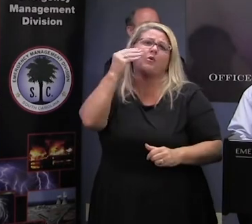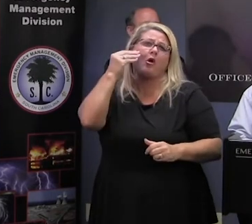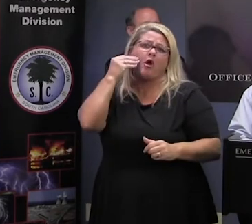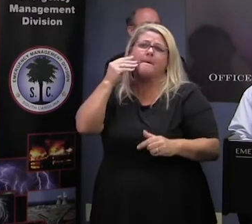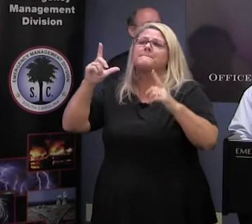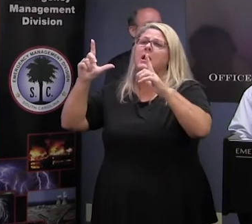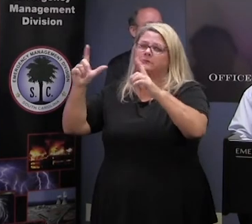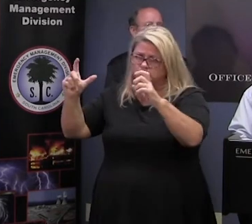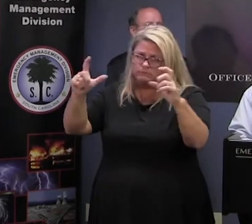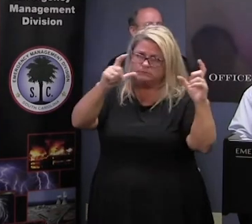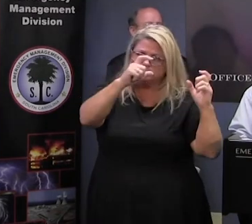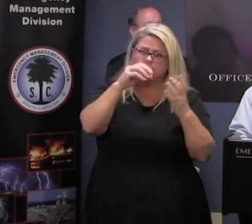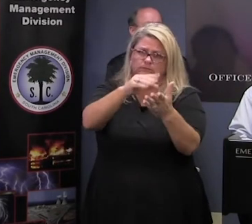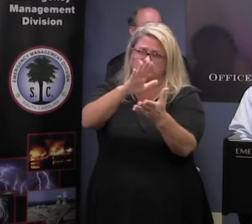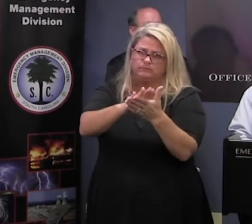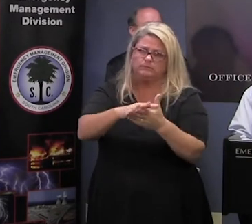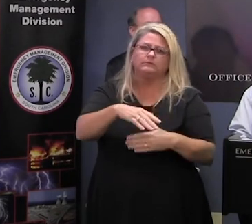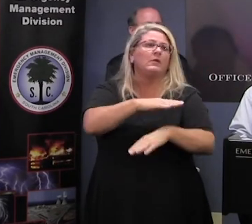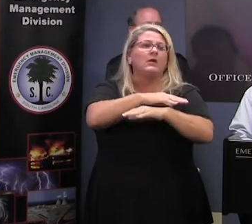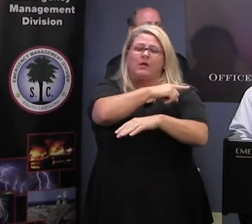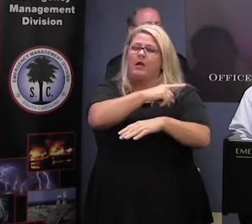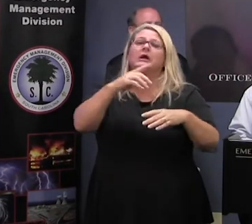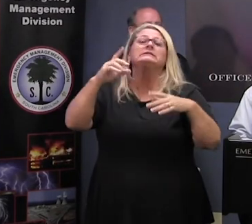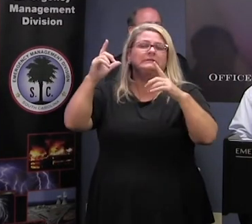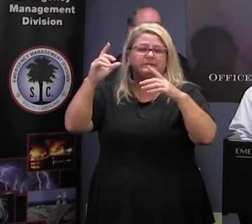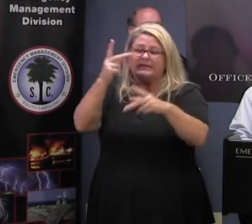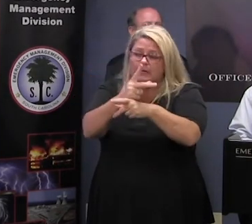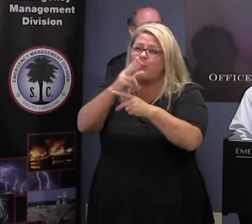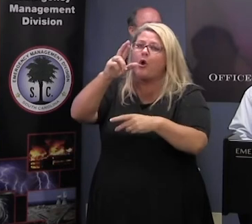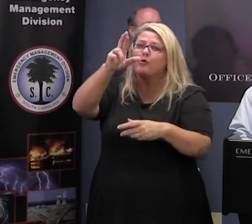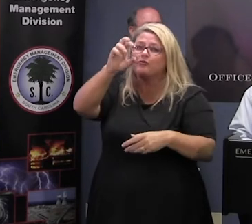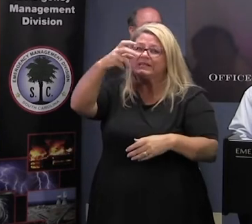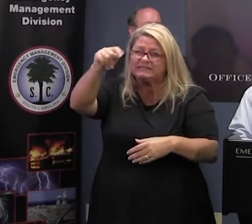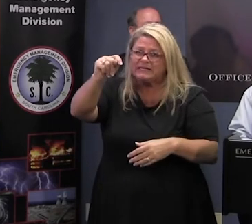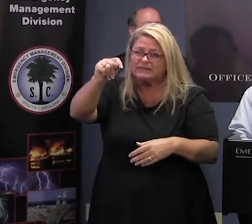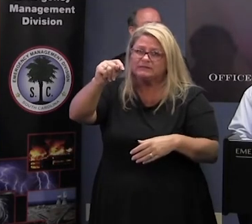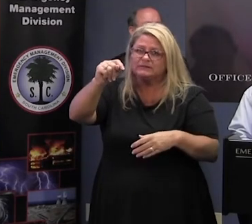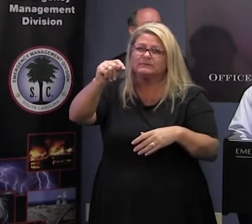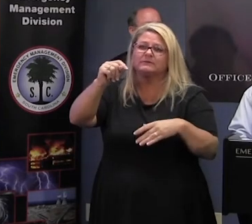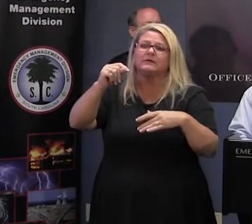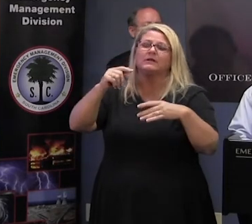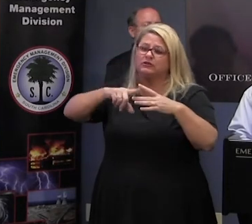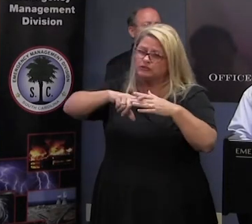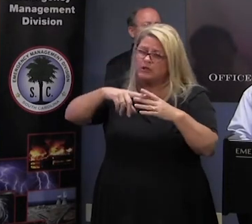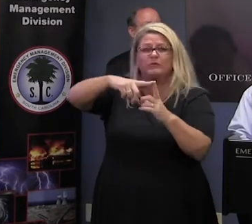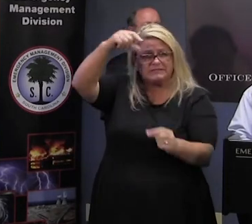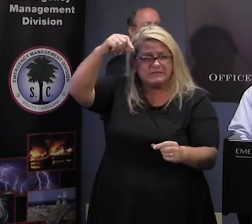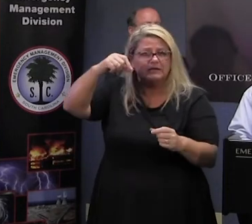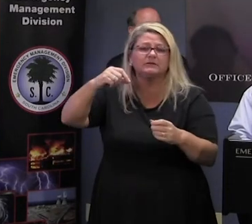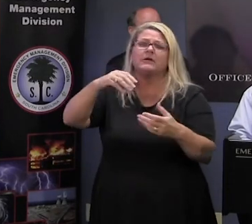repairs. Start them immediately. Keep your receipts. Take pictures. All of that. Don't stop the recovery process waiting for anyone,